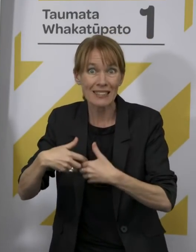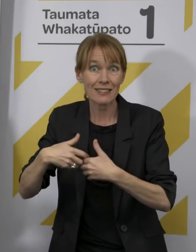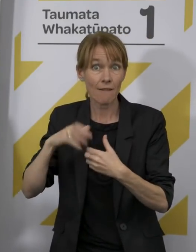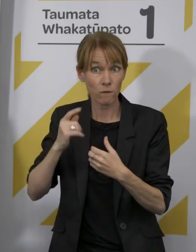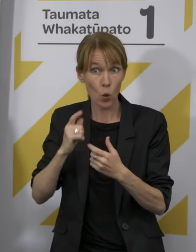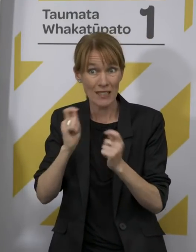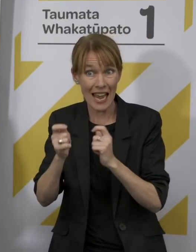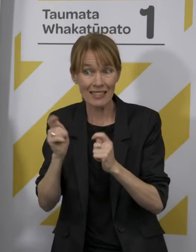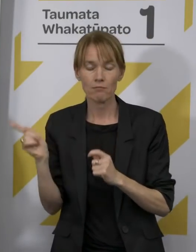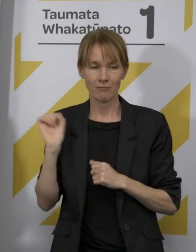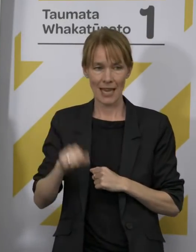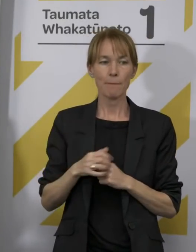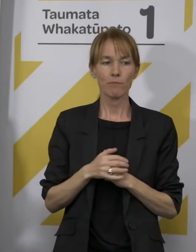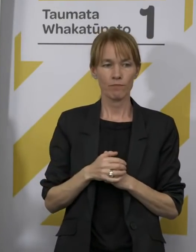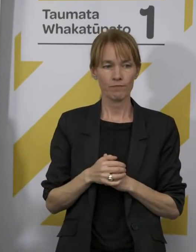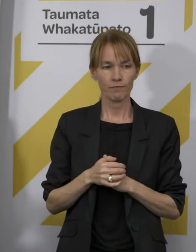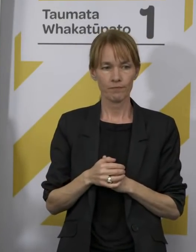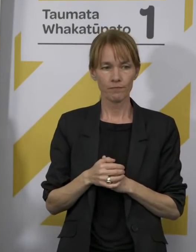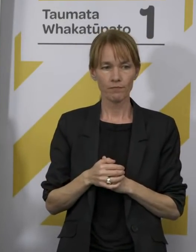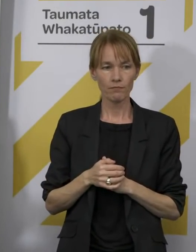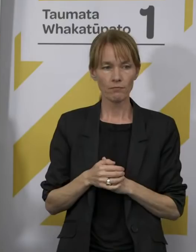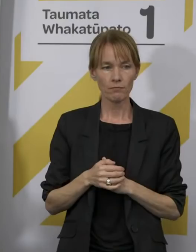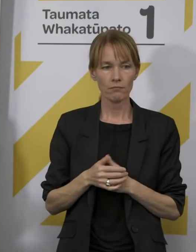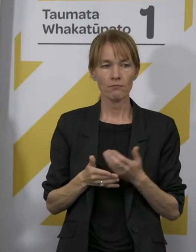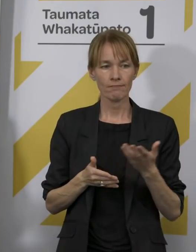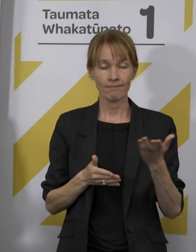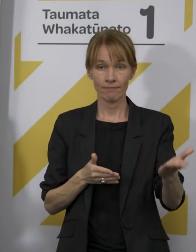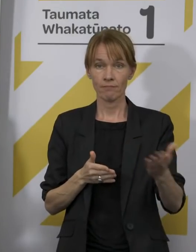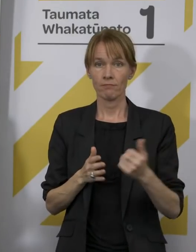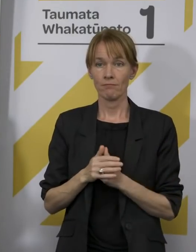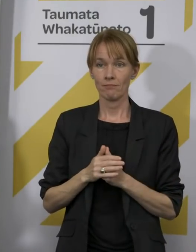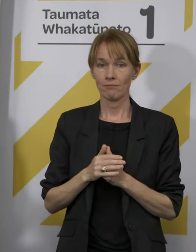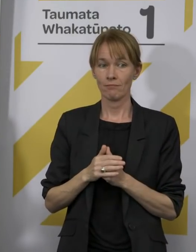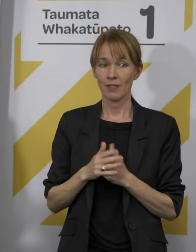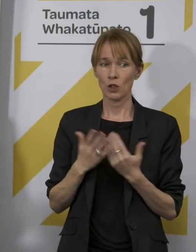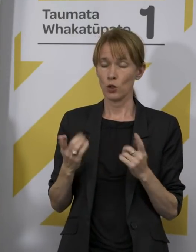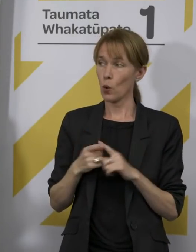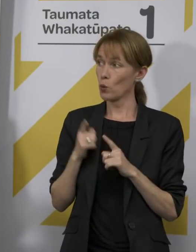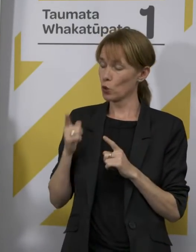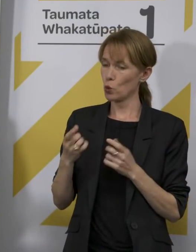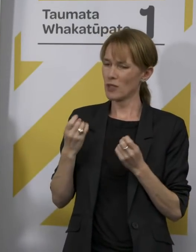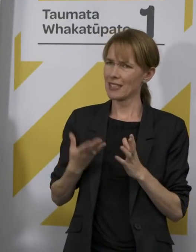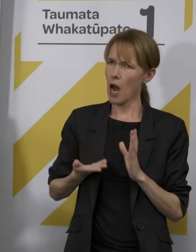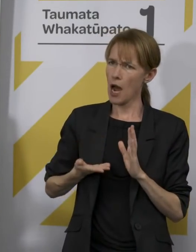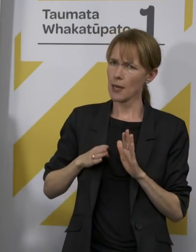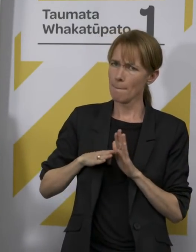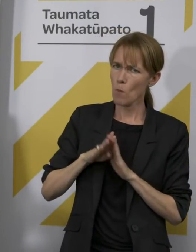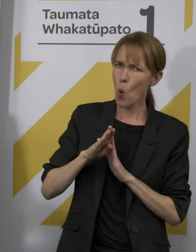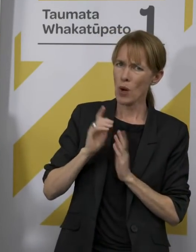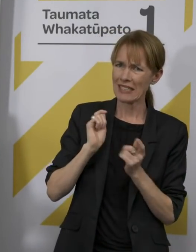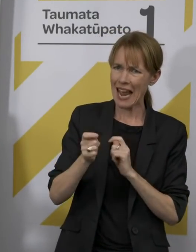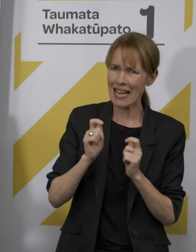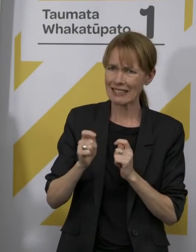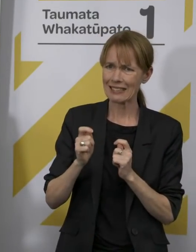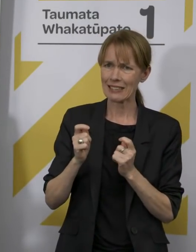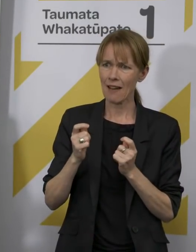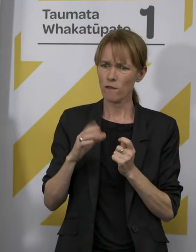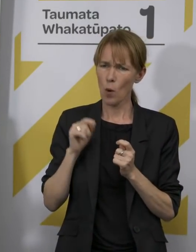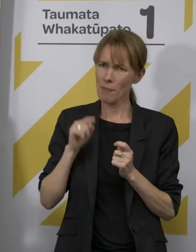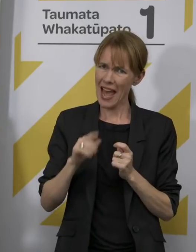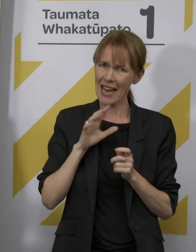in these facilities and you kicked it into higher gear, you've been finding cases. Was it a mistake not to be testing before the